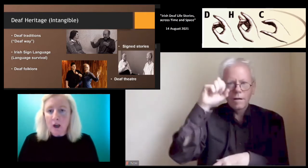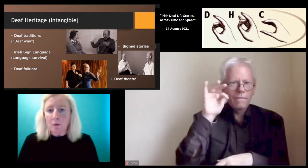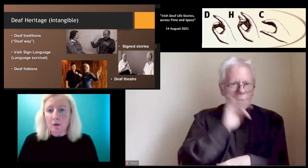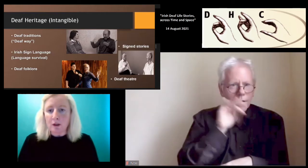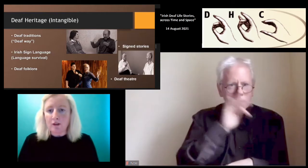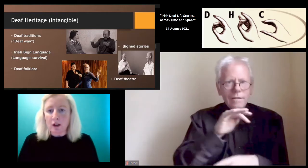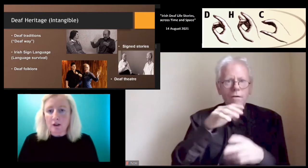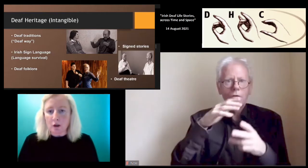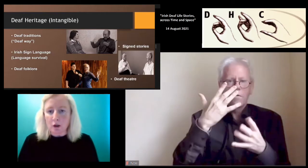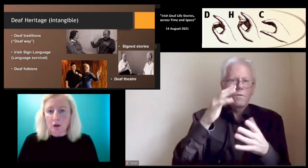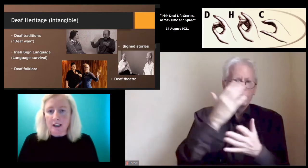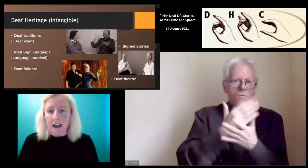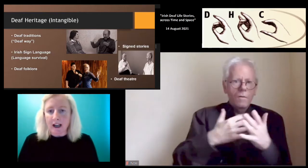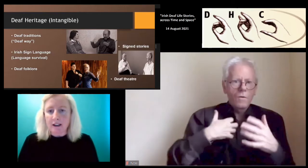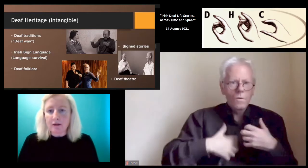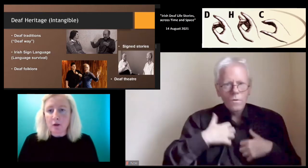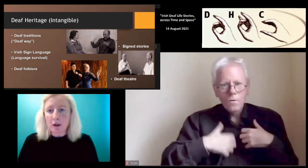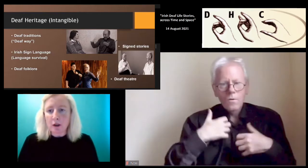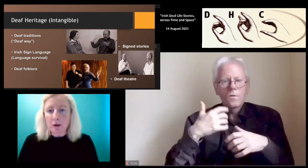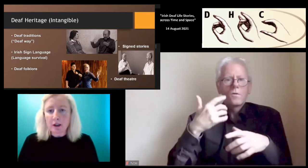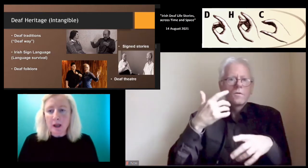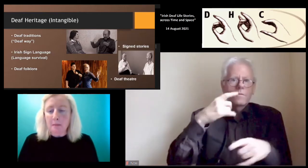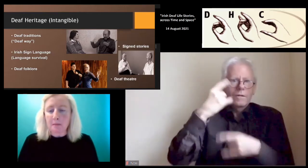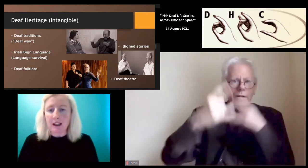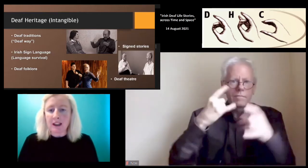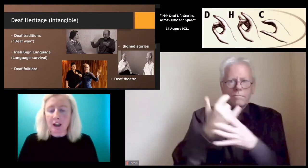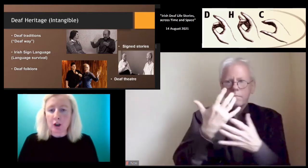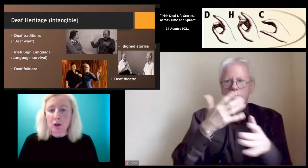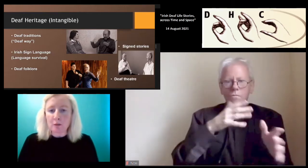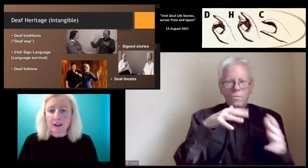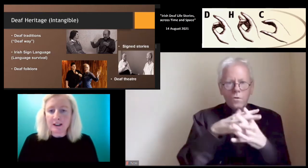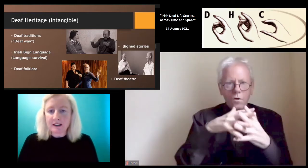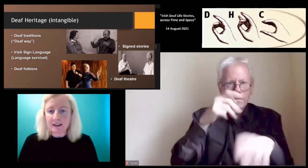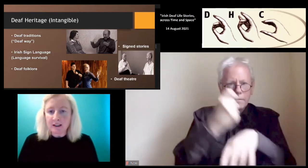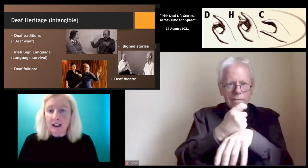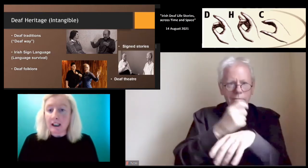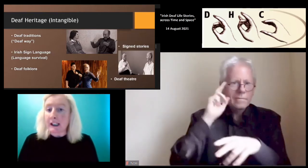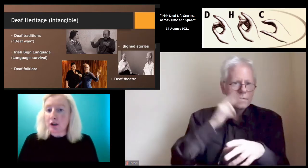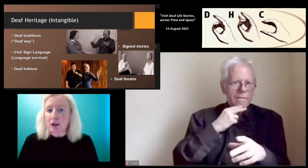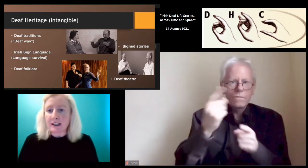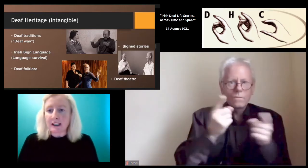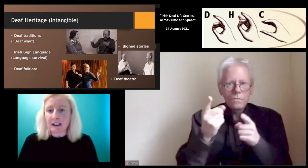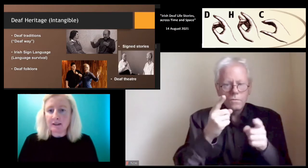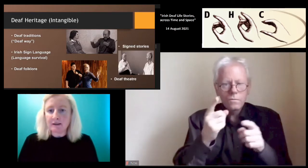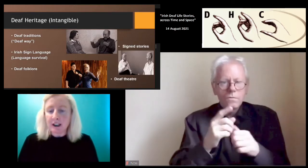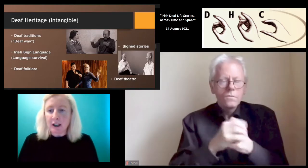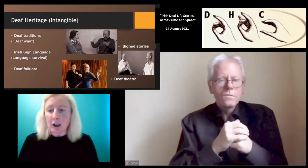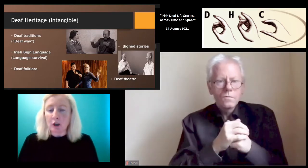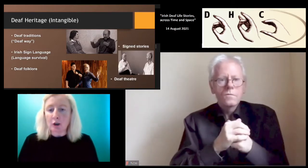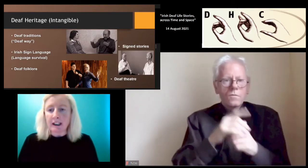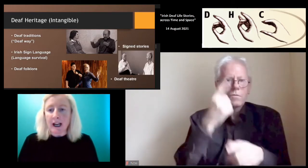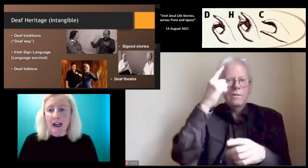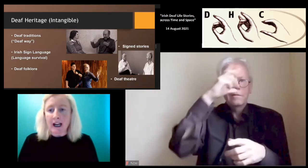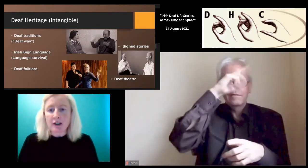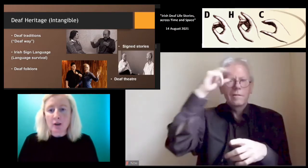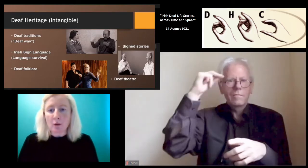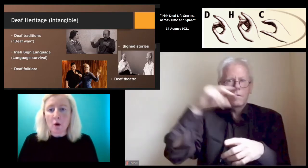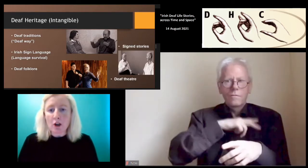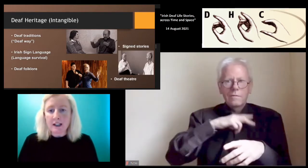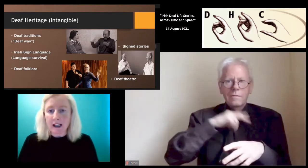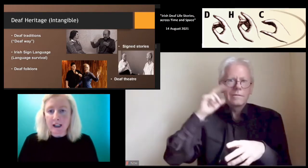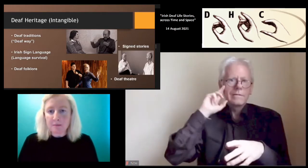We would have also looked at folklore, be they humorous, interesting, looking